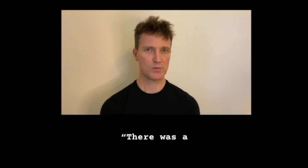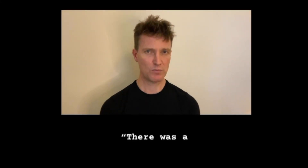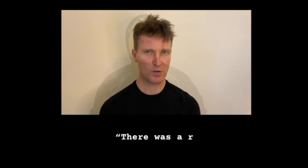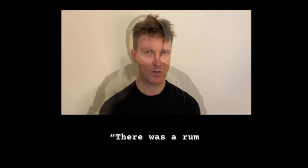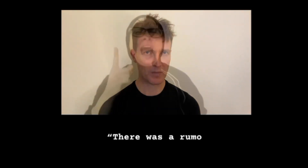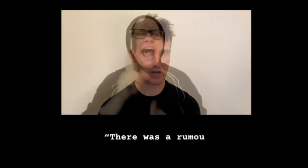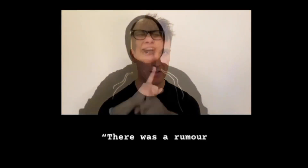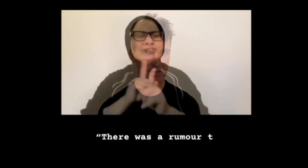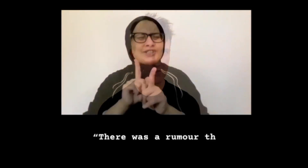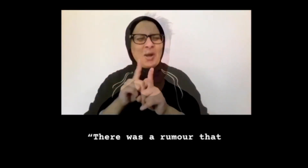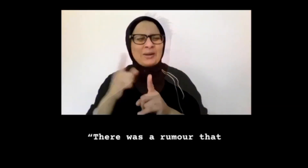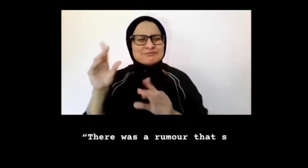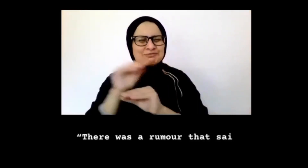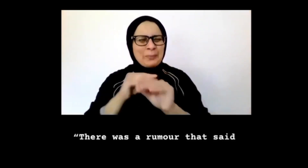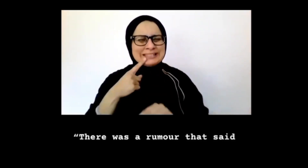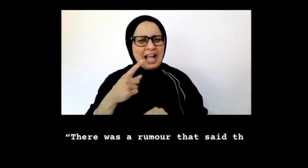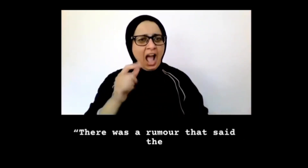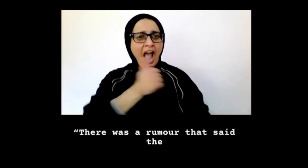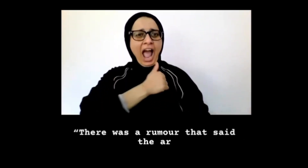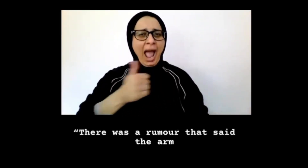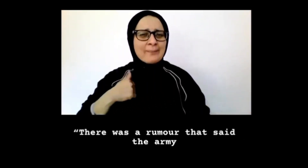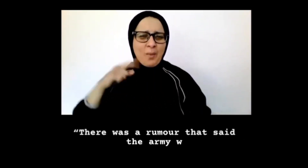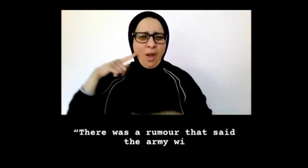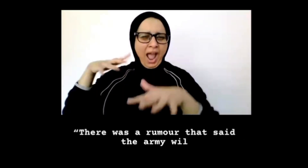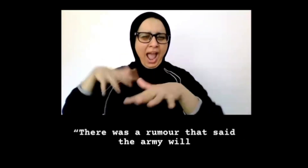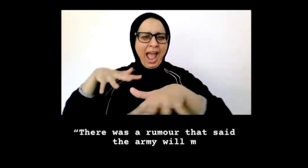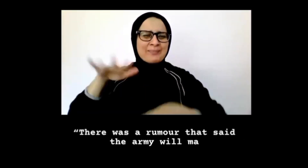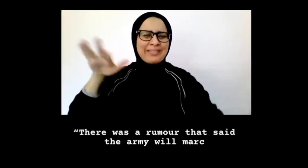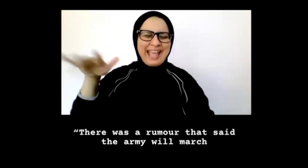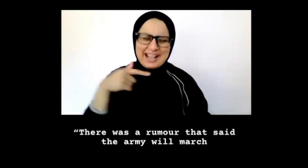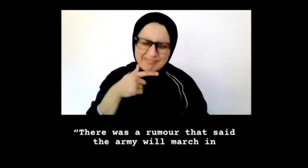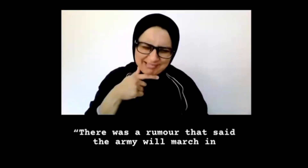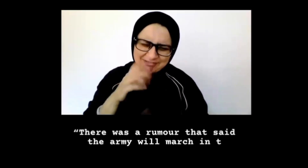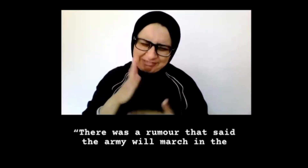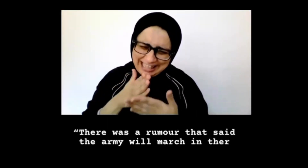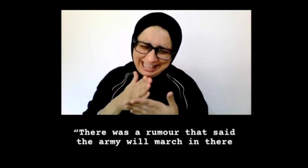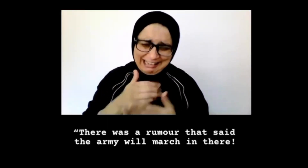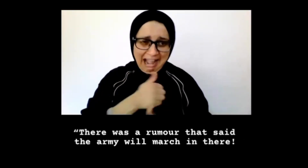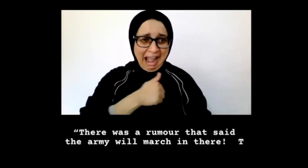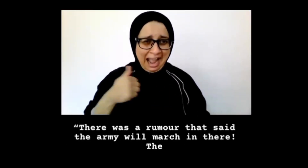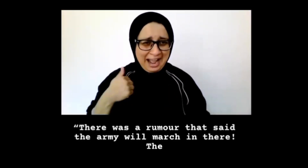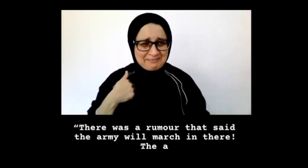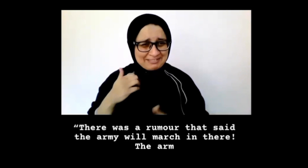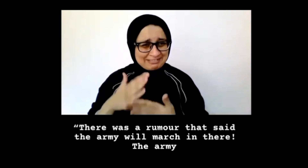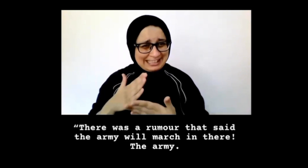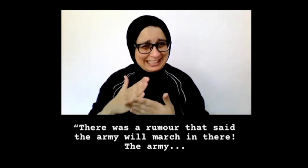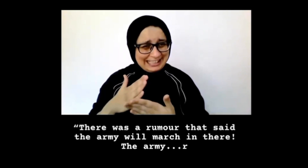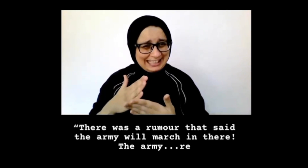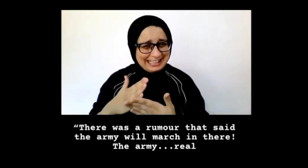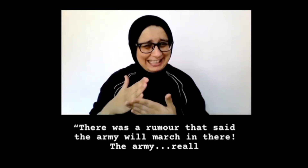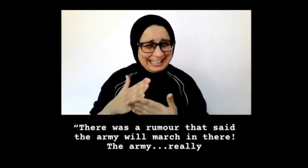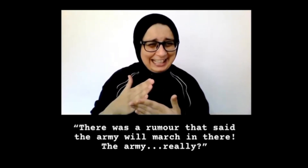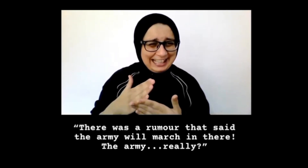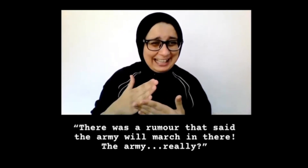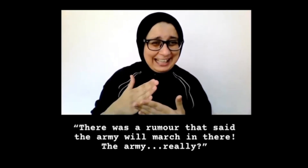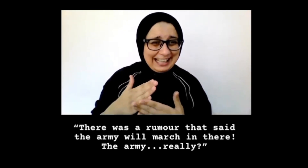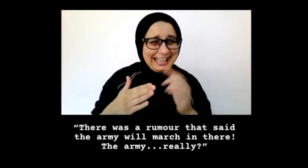There was a rumour that said the army will march in there. The army? Really?